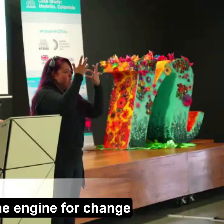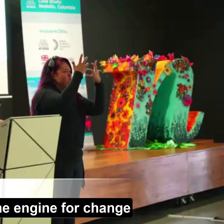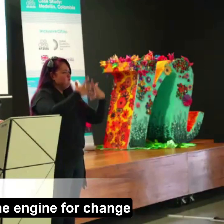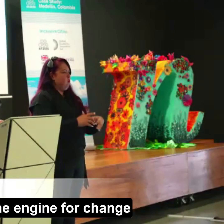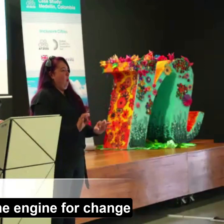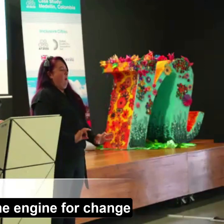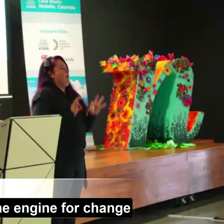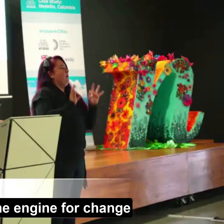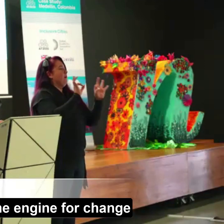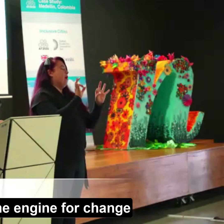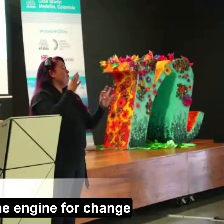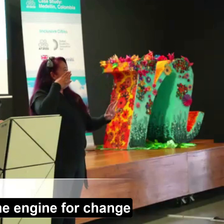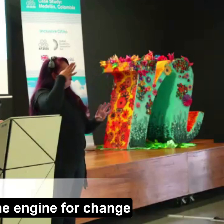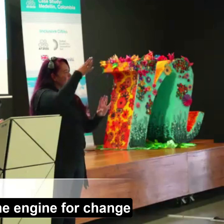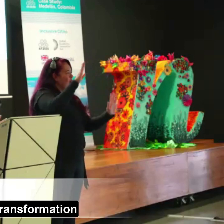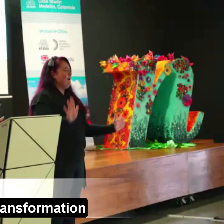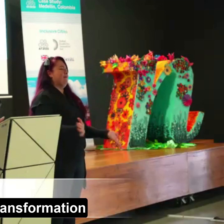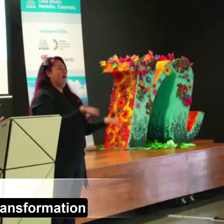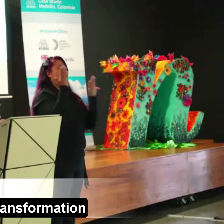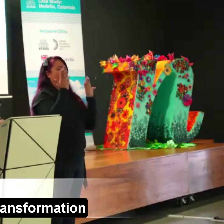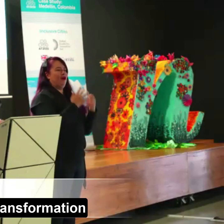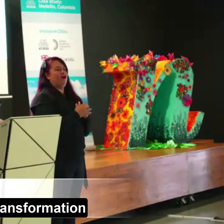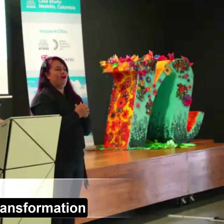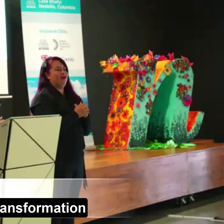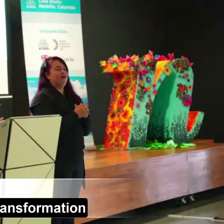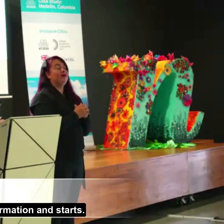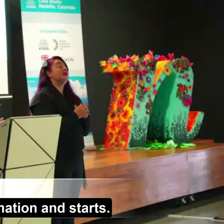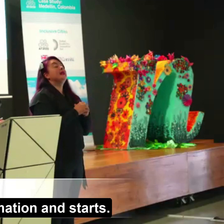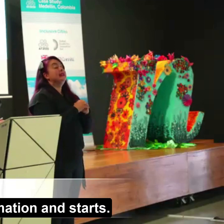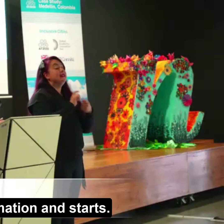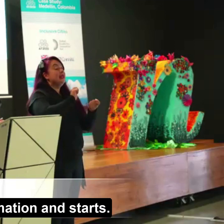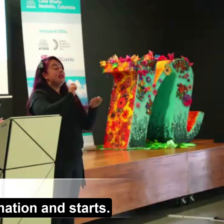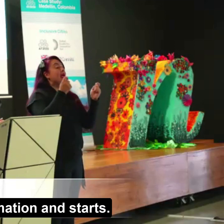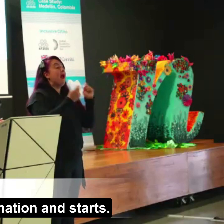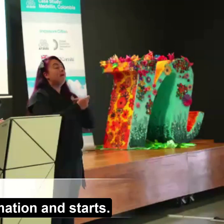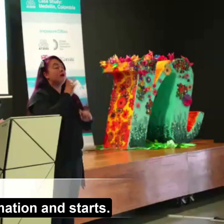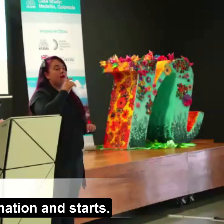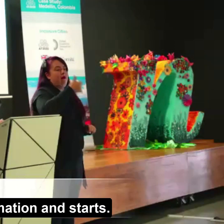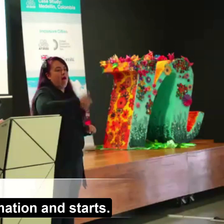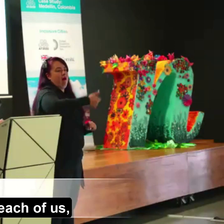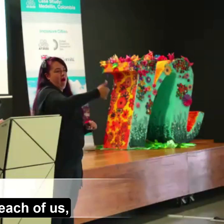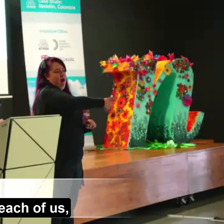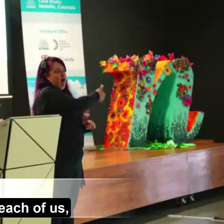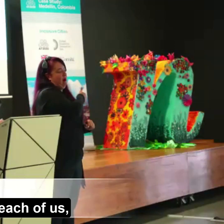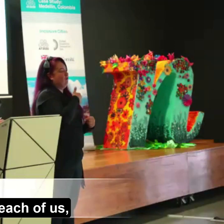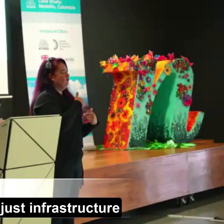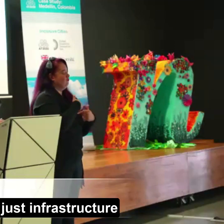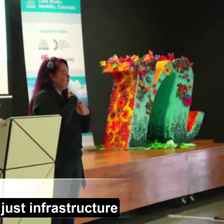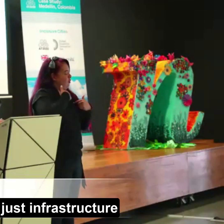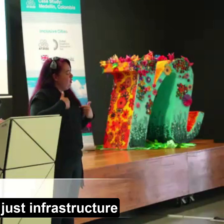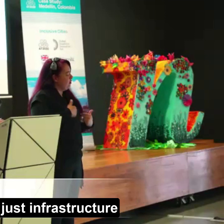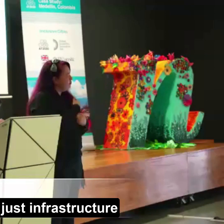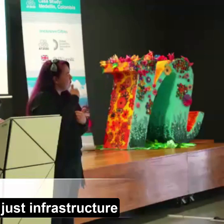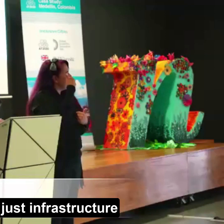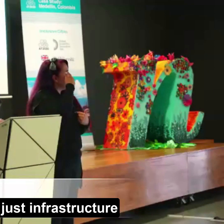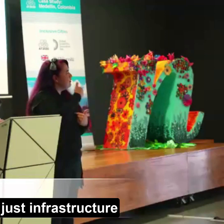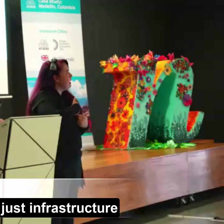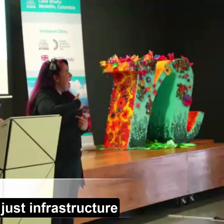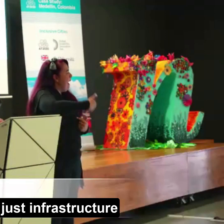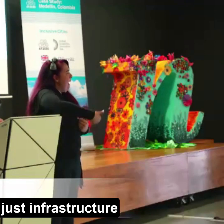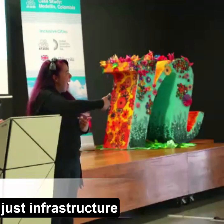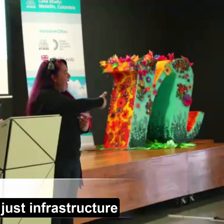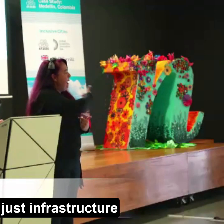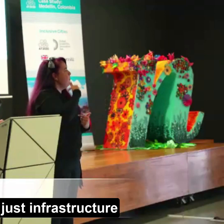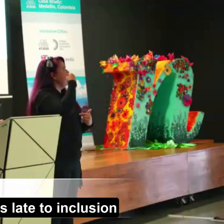be the engine for change, the transformation. Transformation starts in each of us. This is not